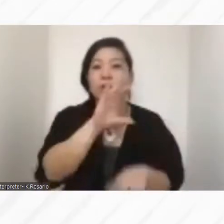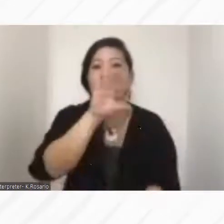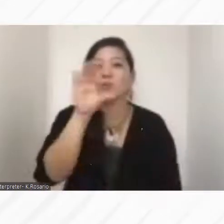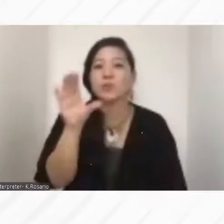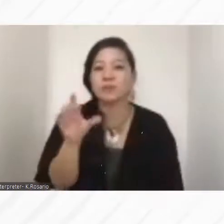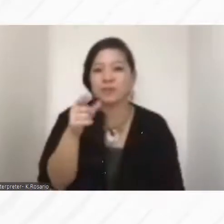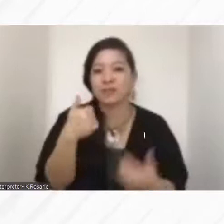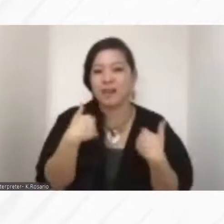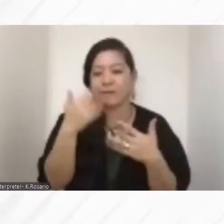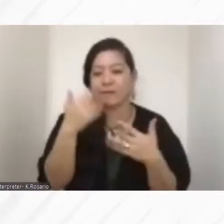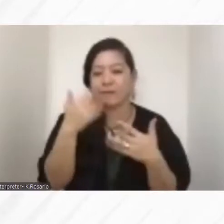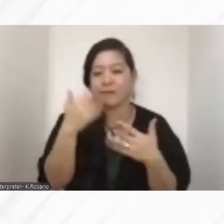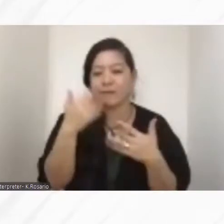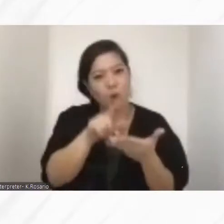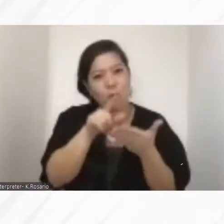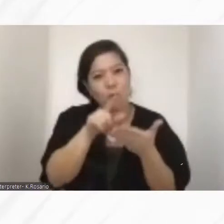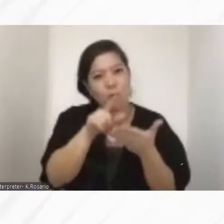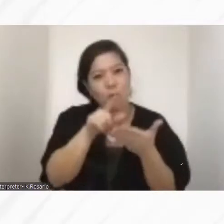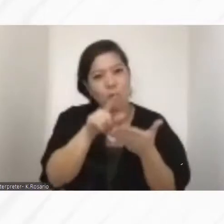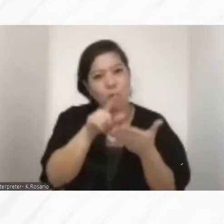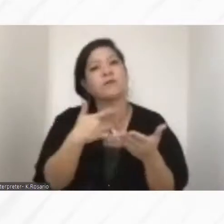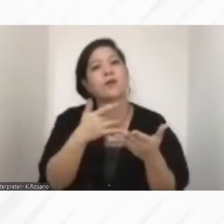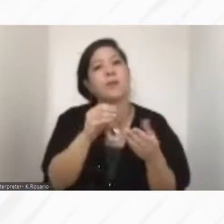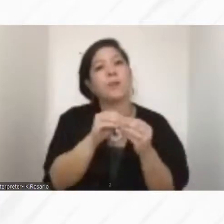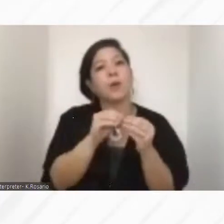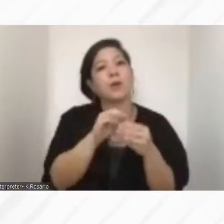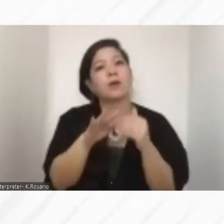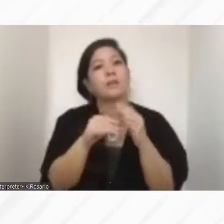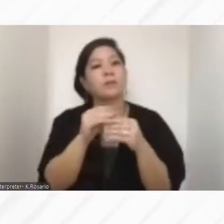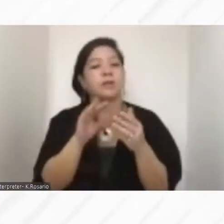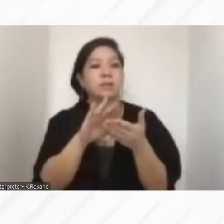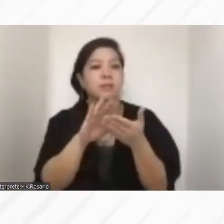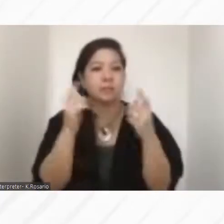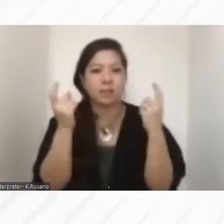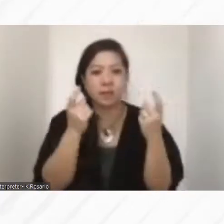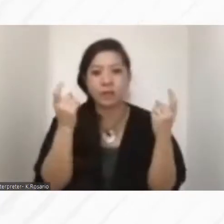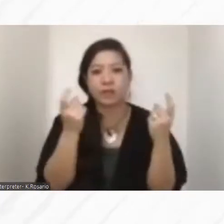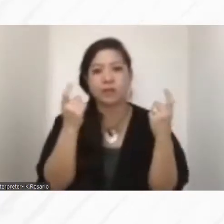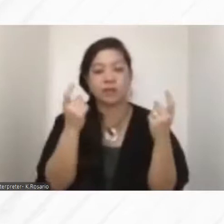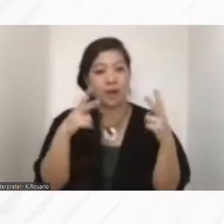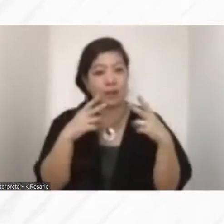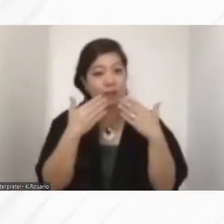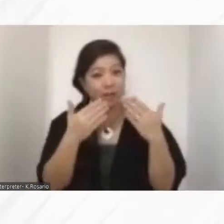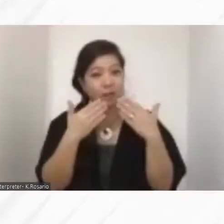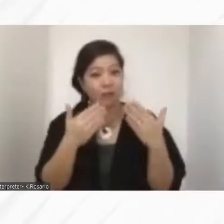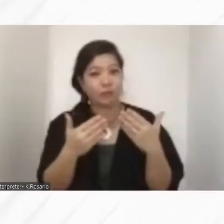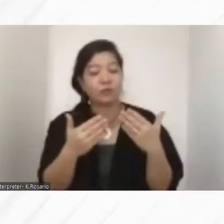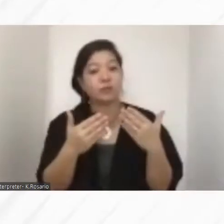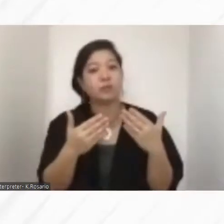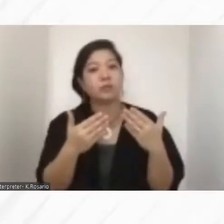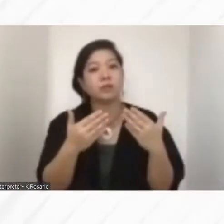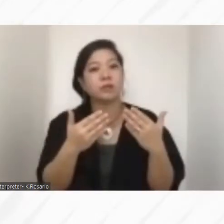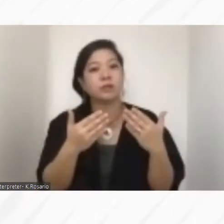have the virus at low enough rates to feel more comfortable celebrating the holidays. So thank you. Sidu